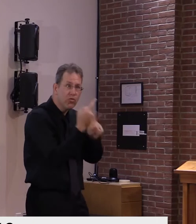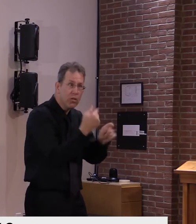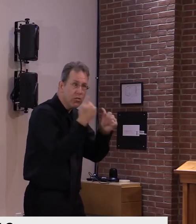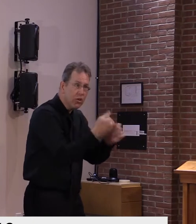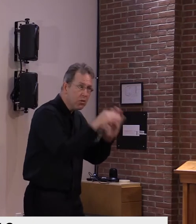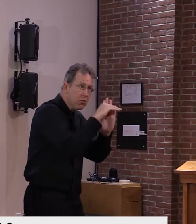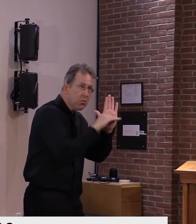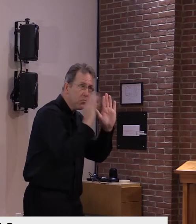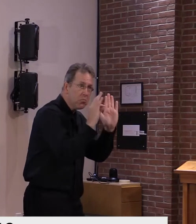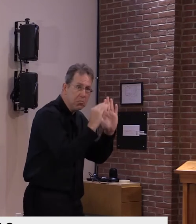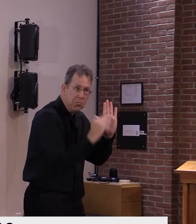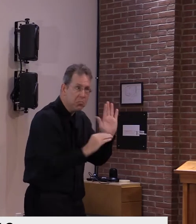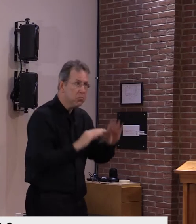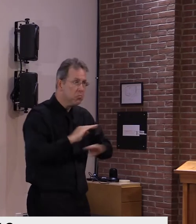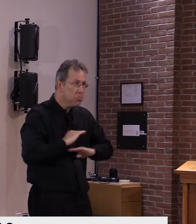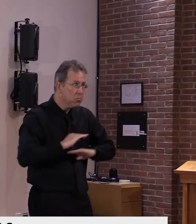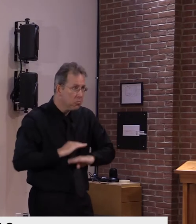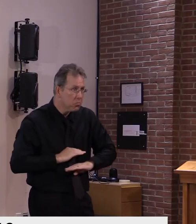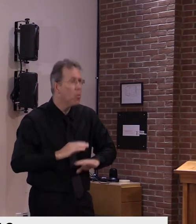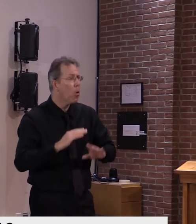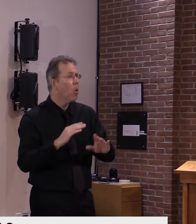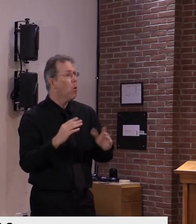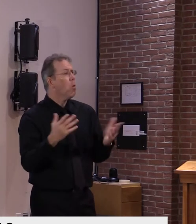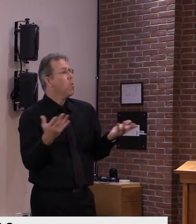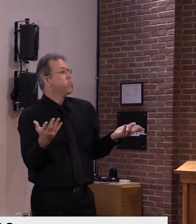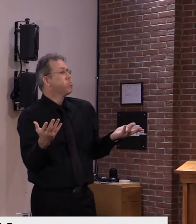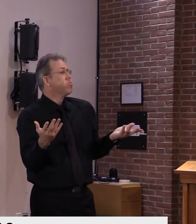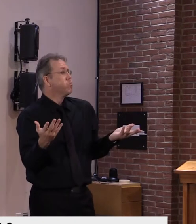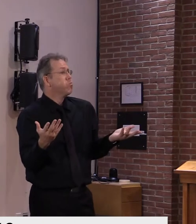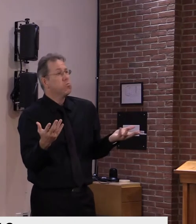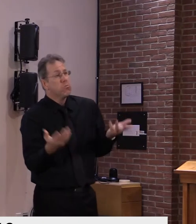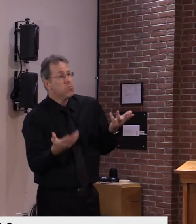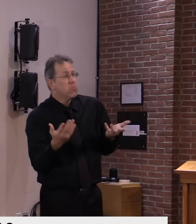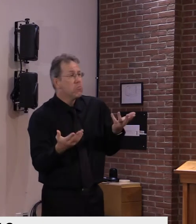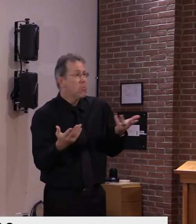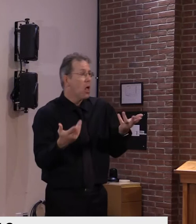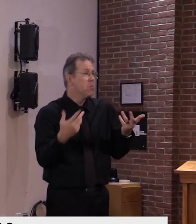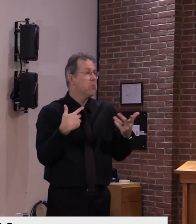very minimal adverse effects, as we're hearing in the preliminary way.